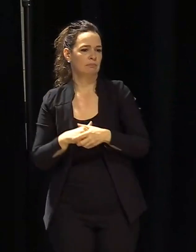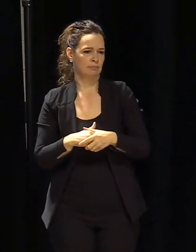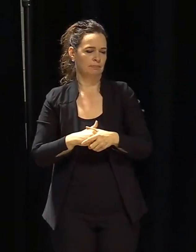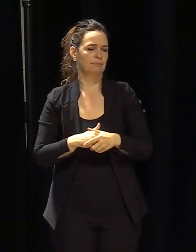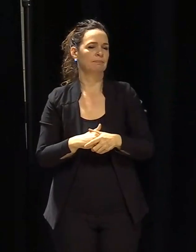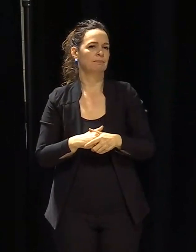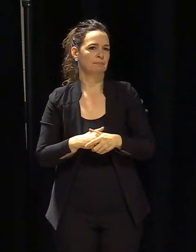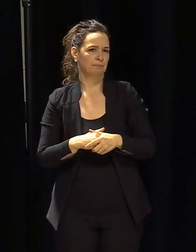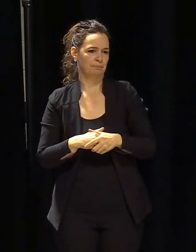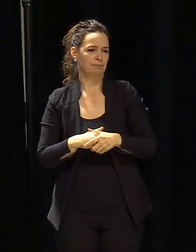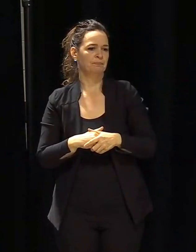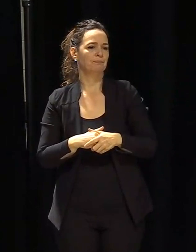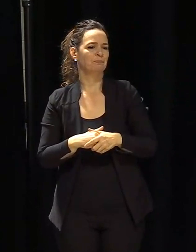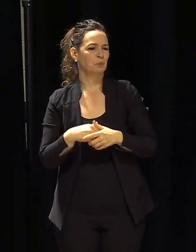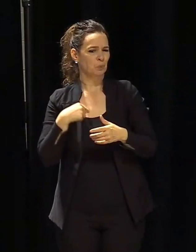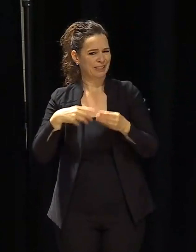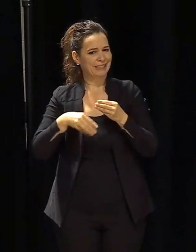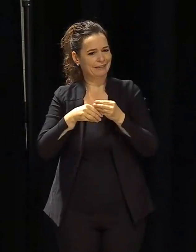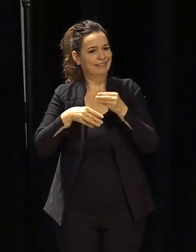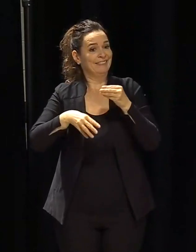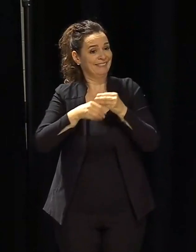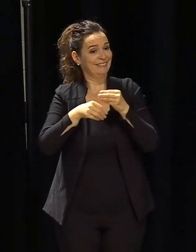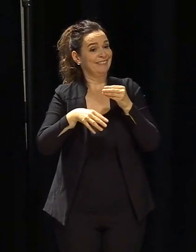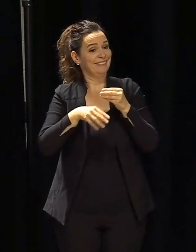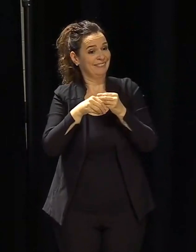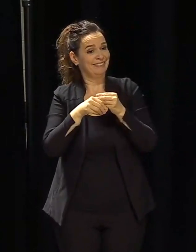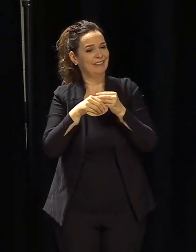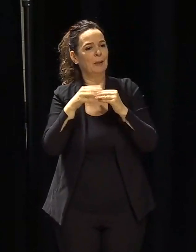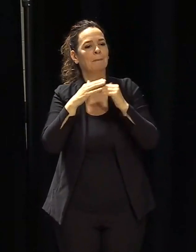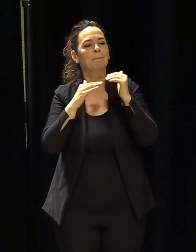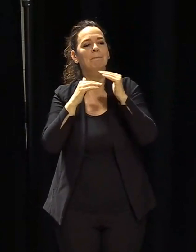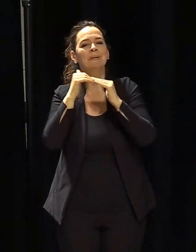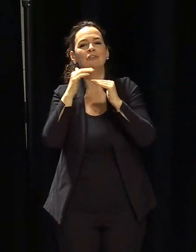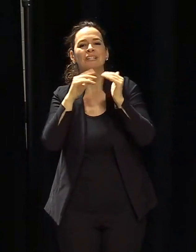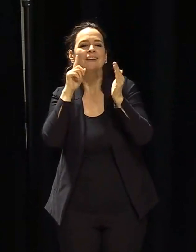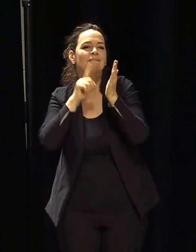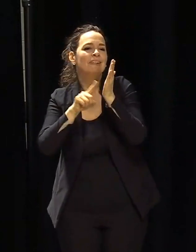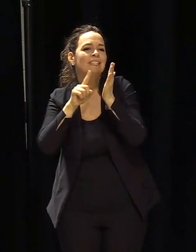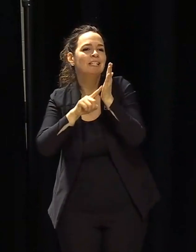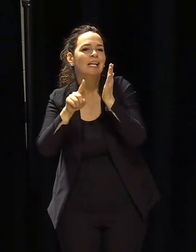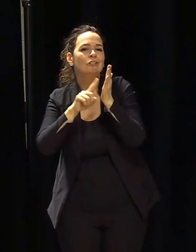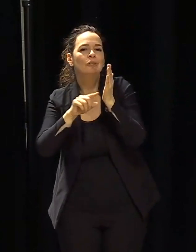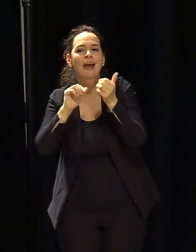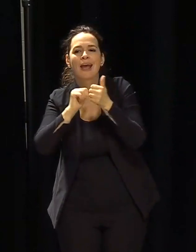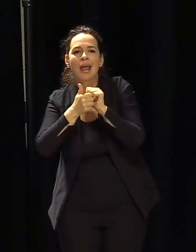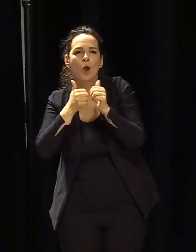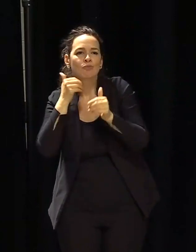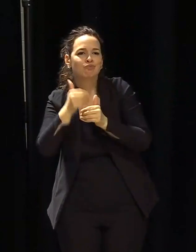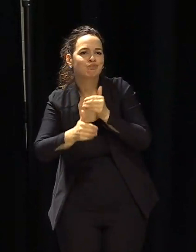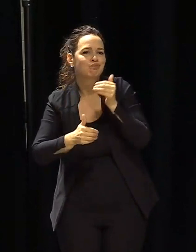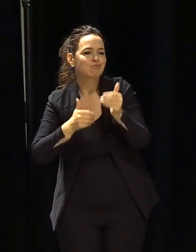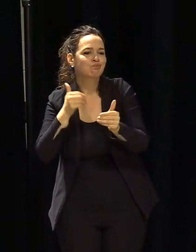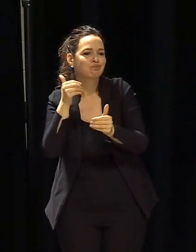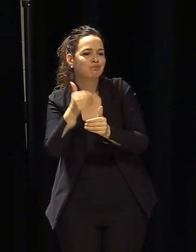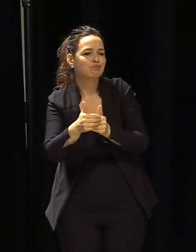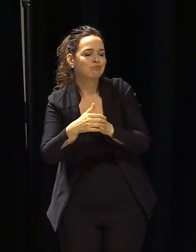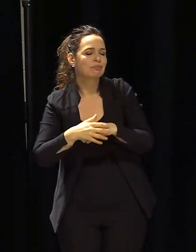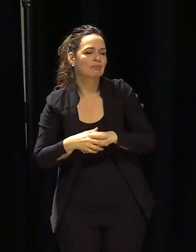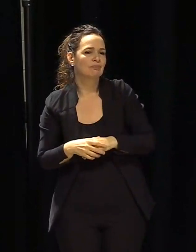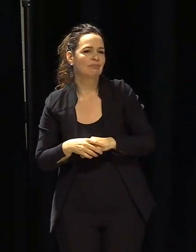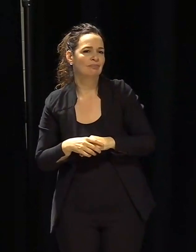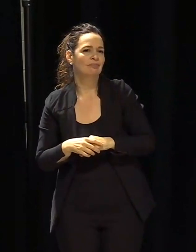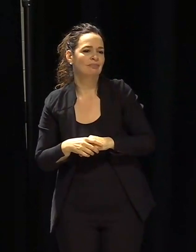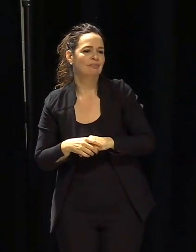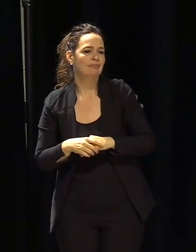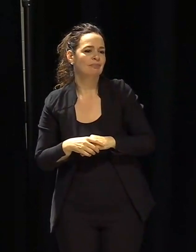building up the investigation. Again, we beefed it up to 200 a day. the number is now higher than 200 a